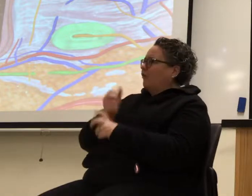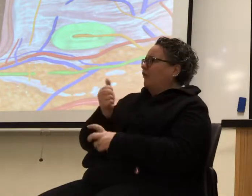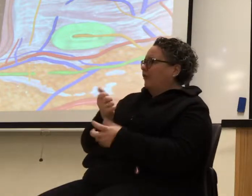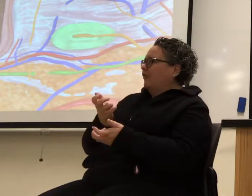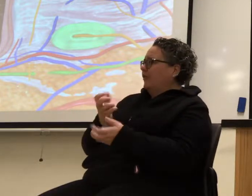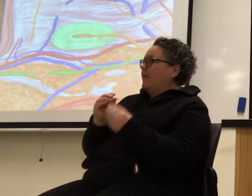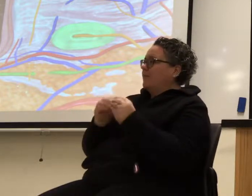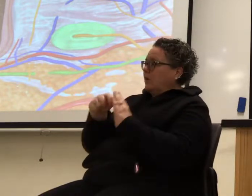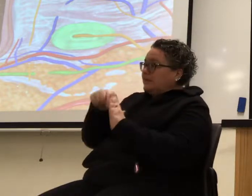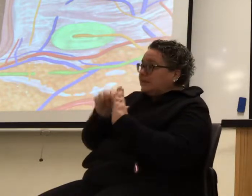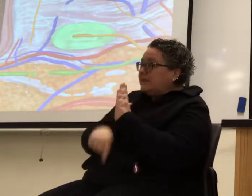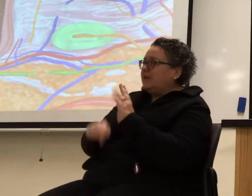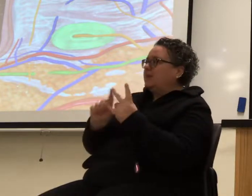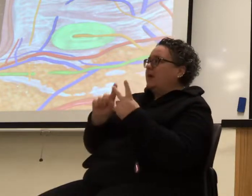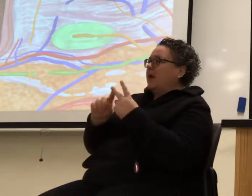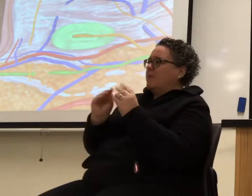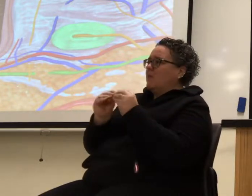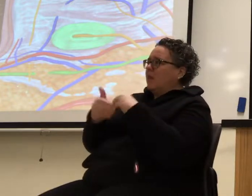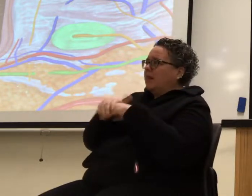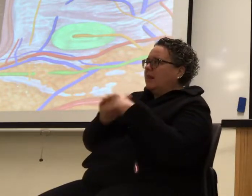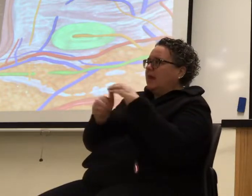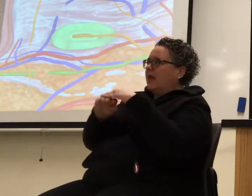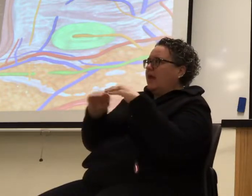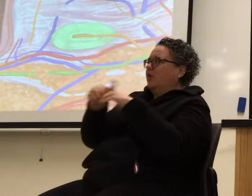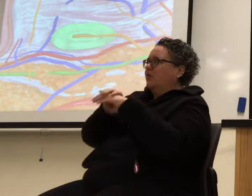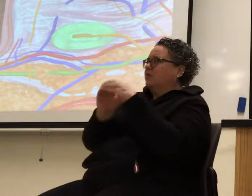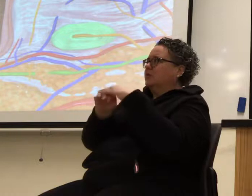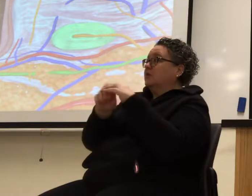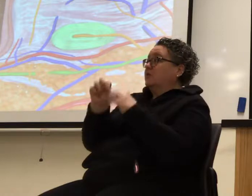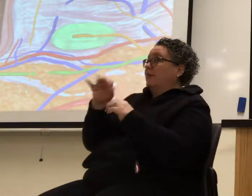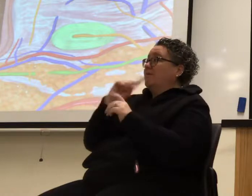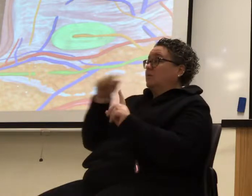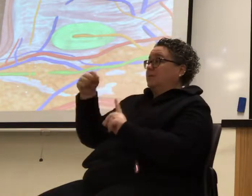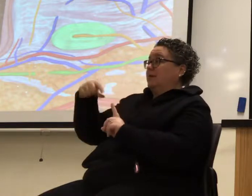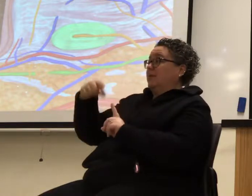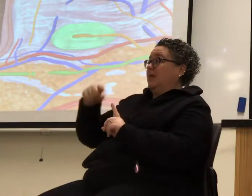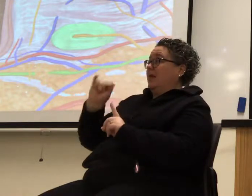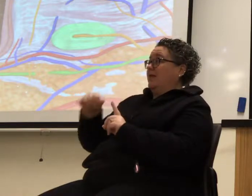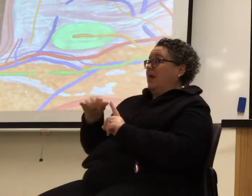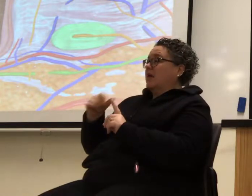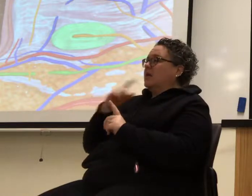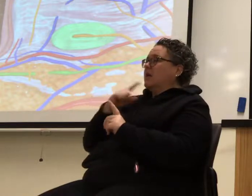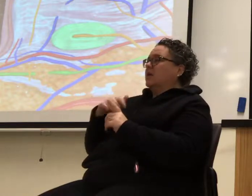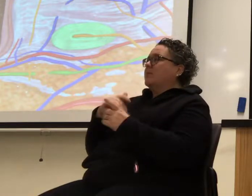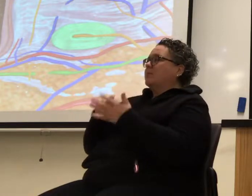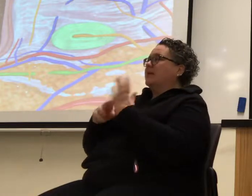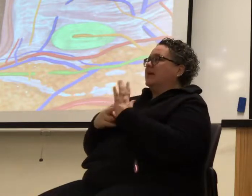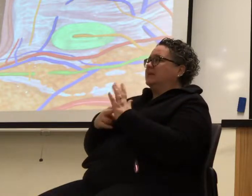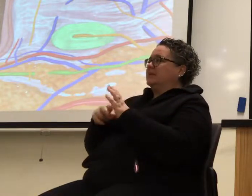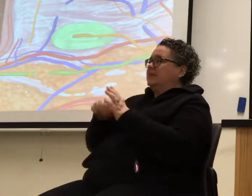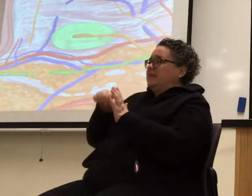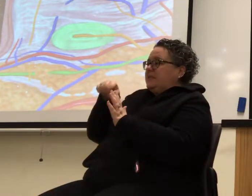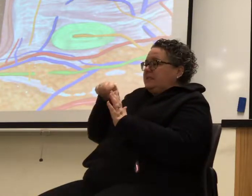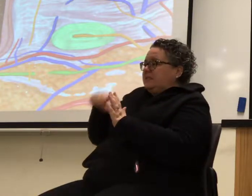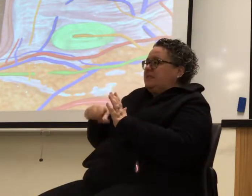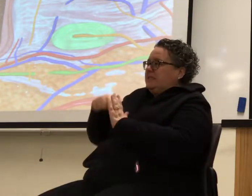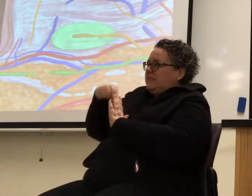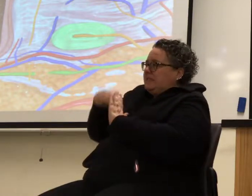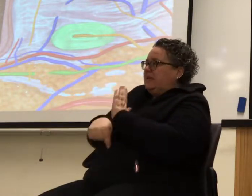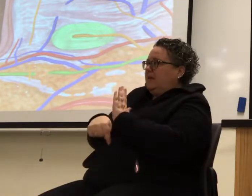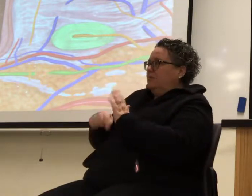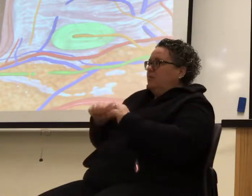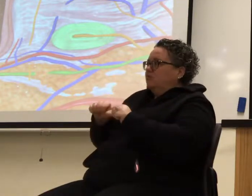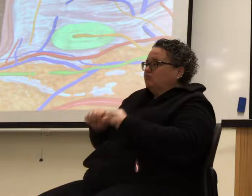It's like deeper and there's more layers around it. So if you were to stimulate it, usually deep pressure and vibrations